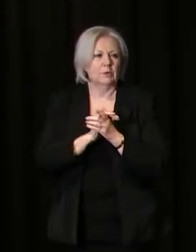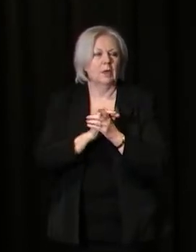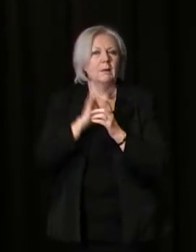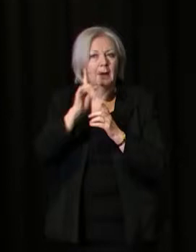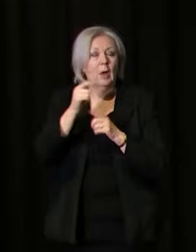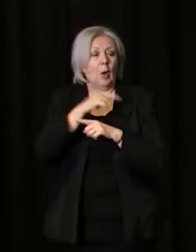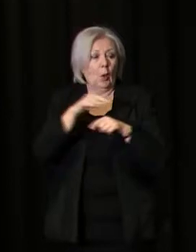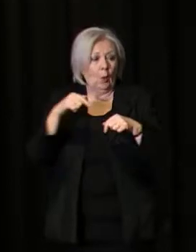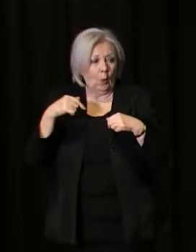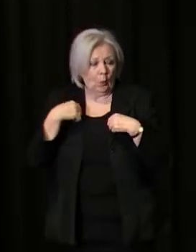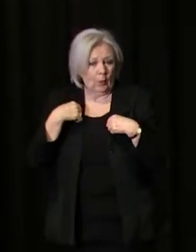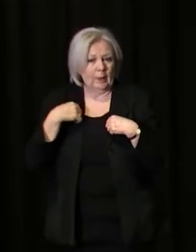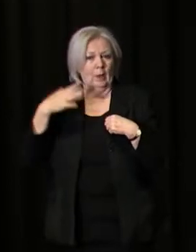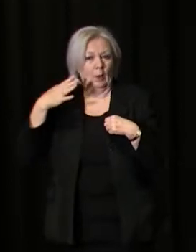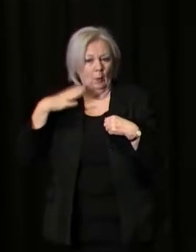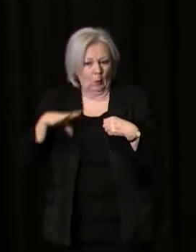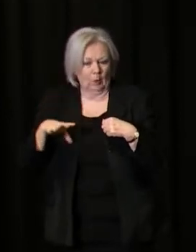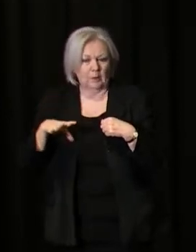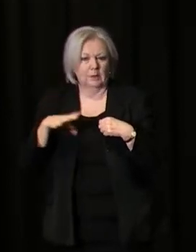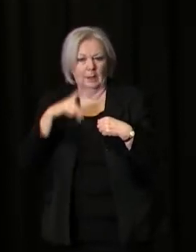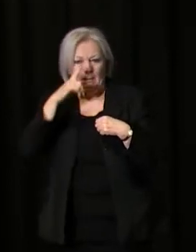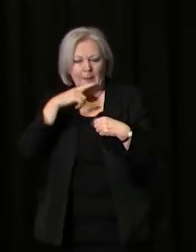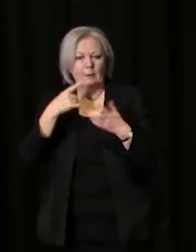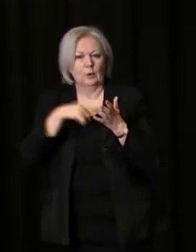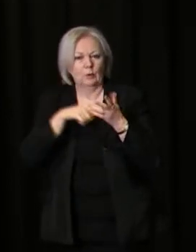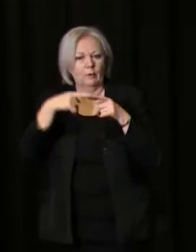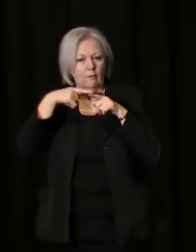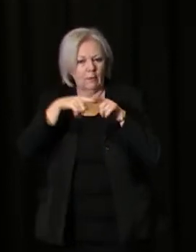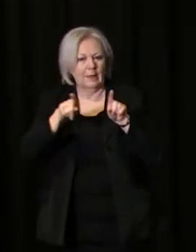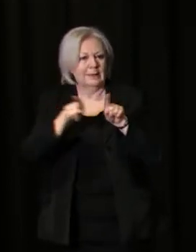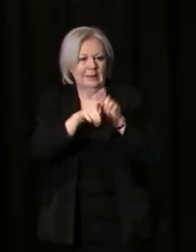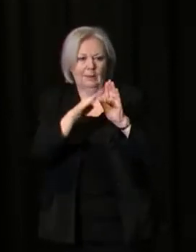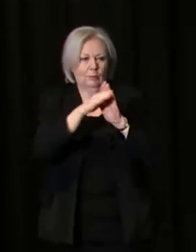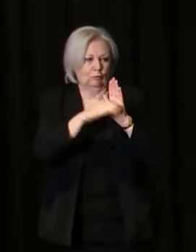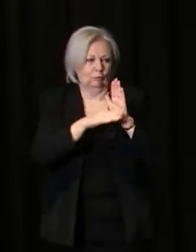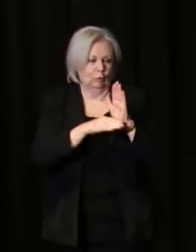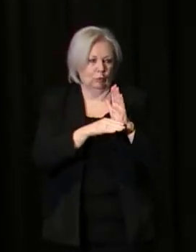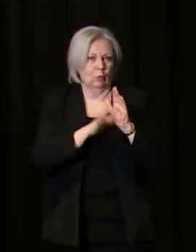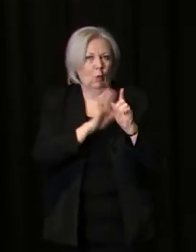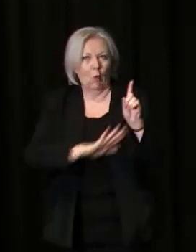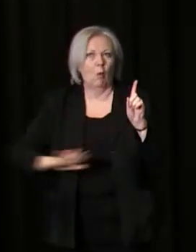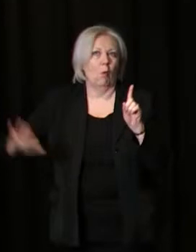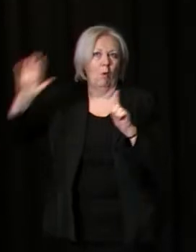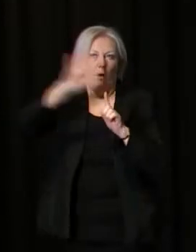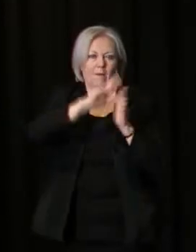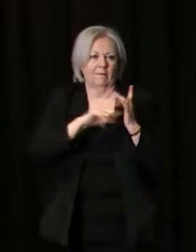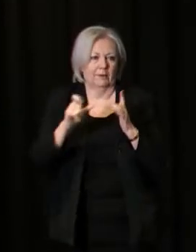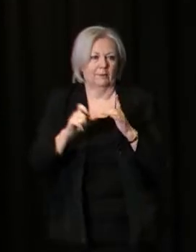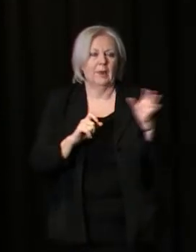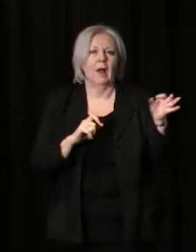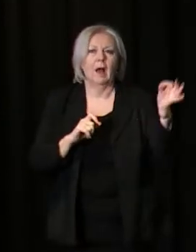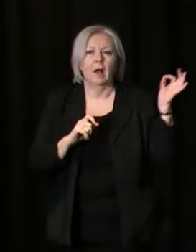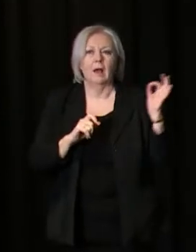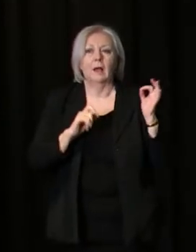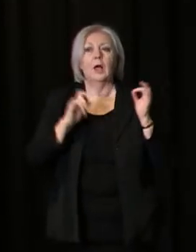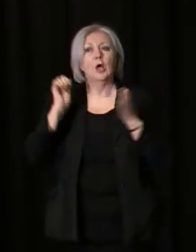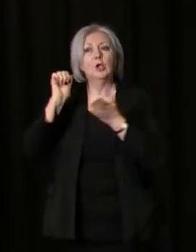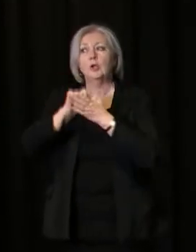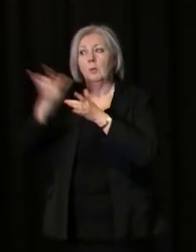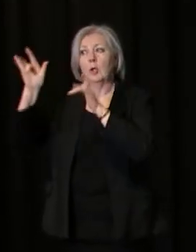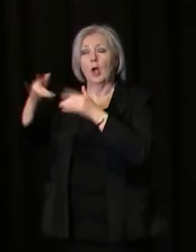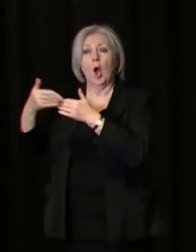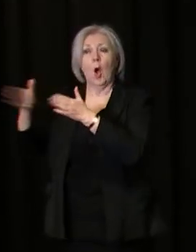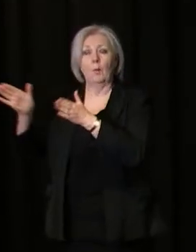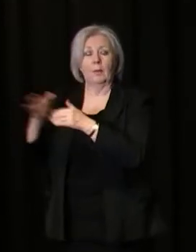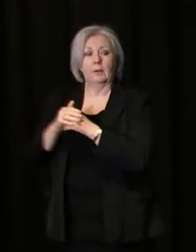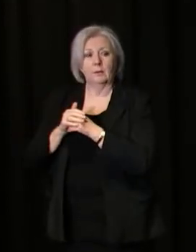that the same compliance regime will apply across the state. So anything that's not open retail-wise right now will